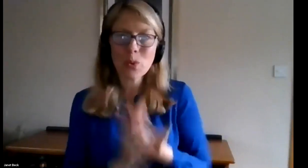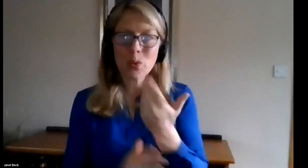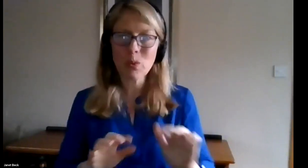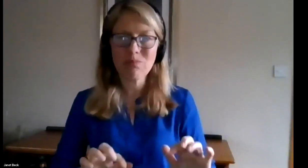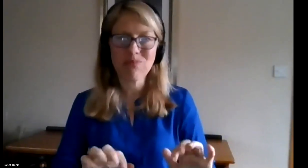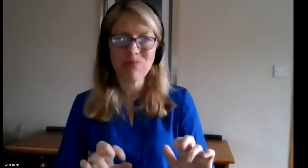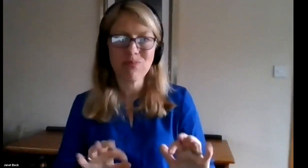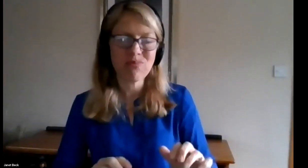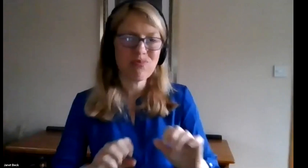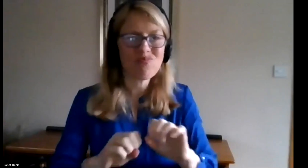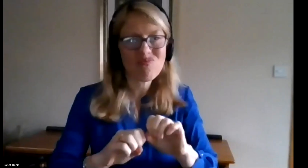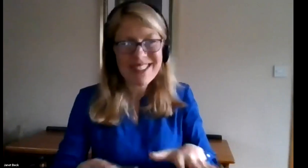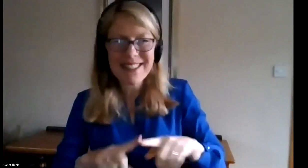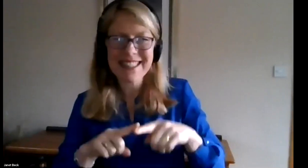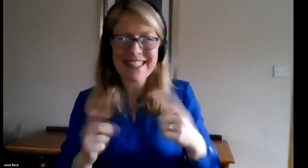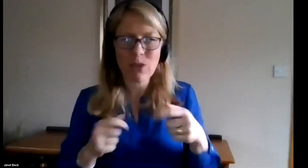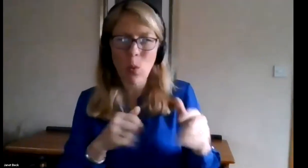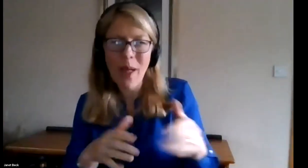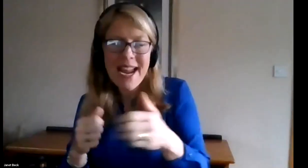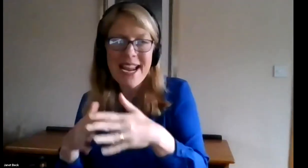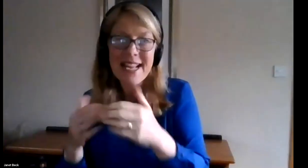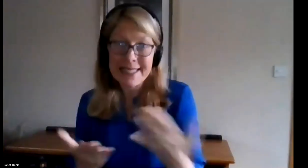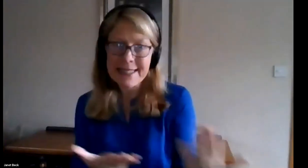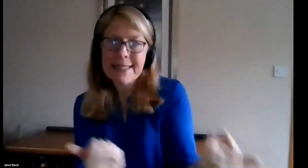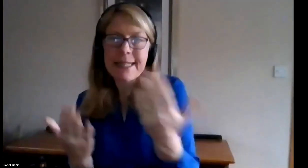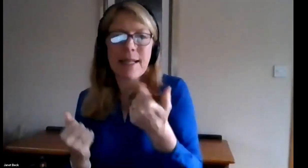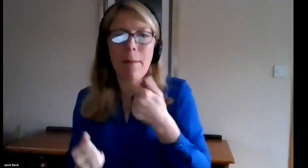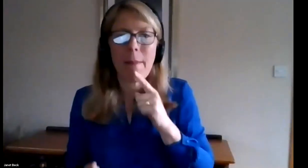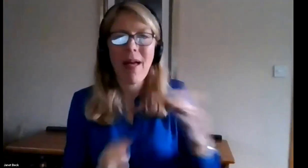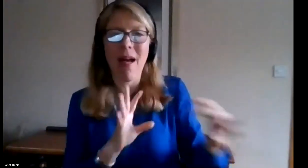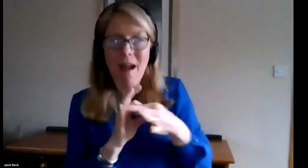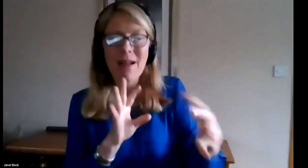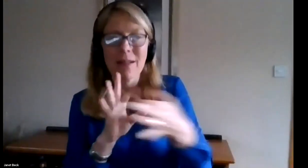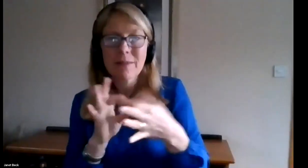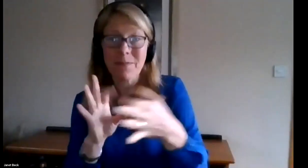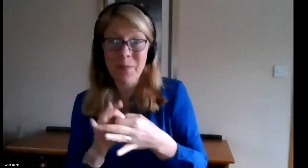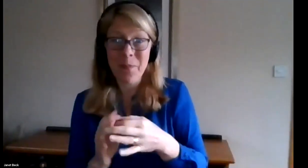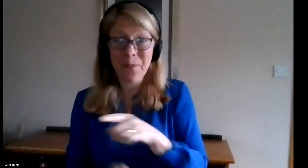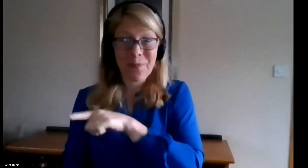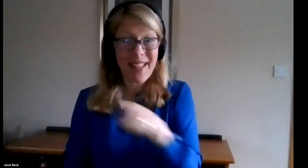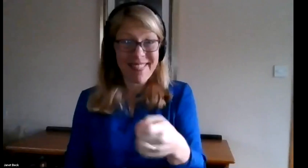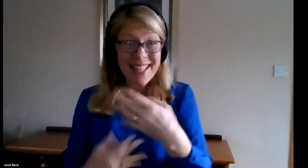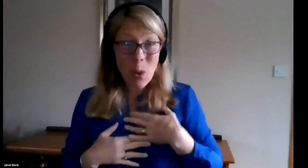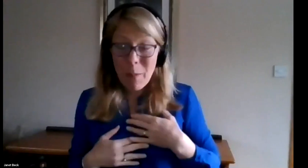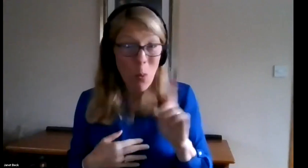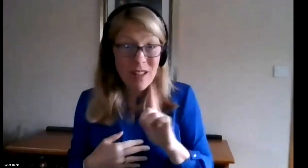audiences, global and local. And they're telling me that they are hiring. They're hiring,